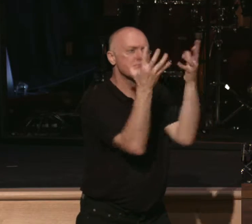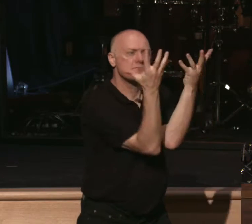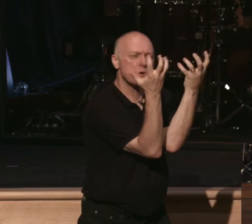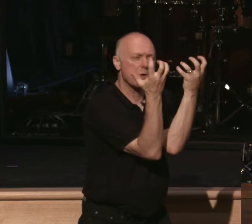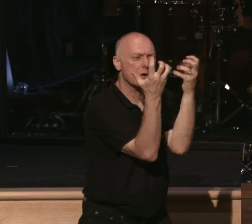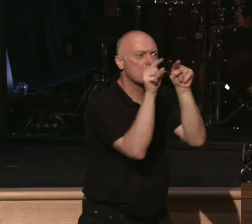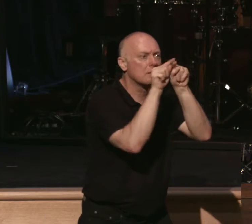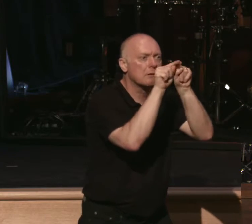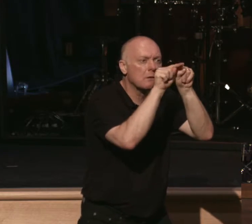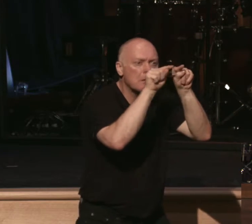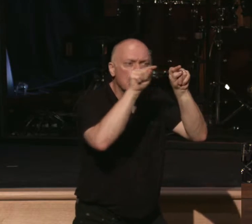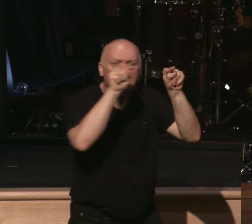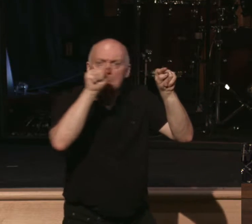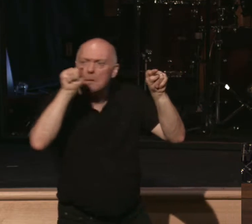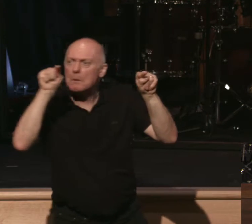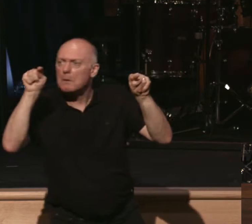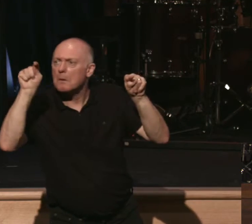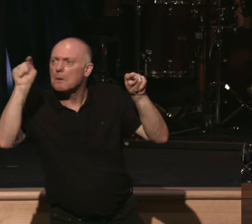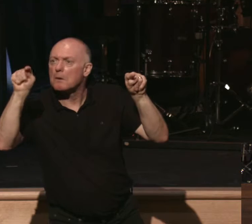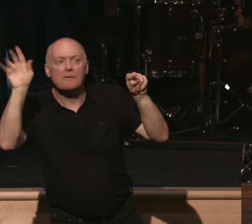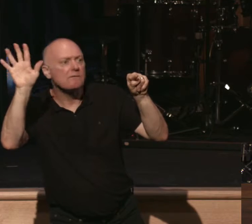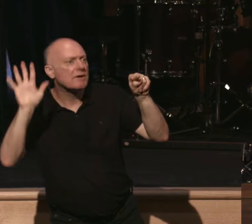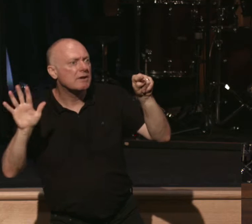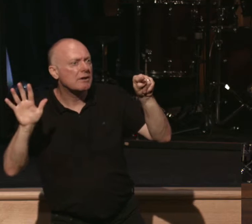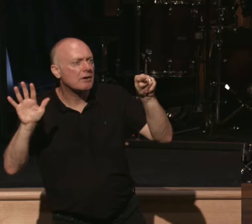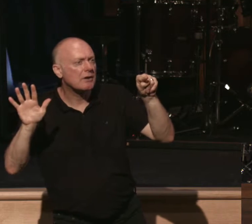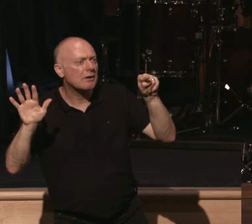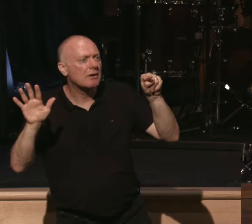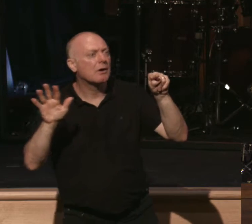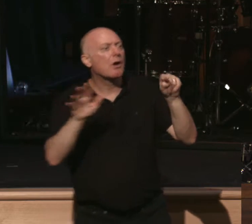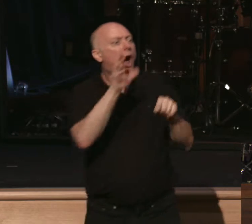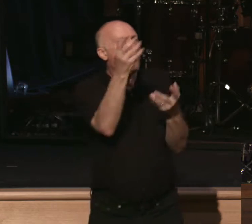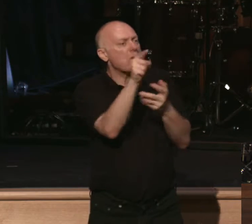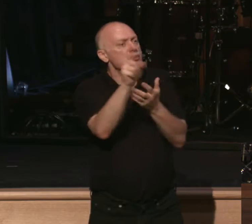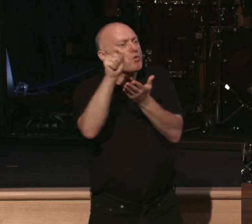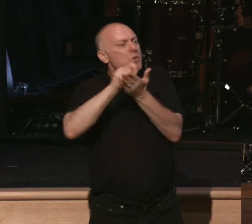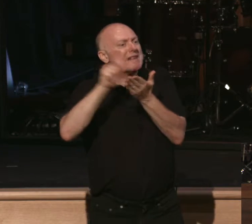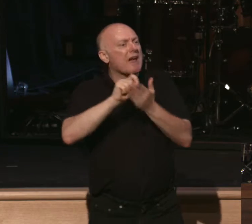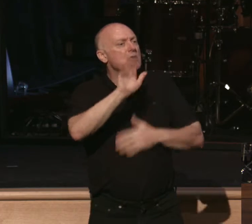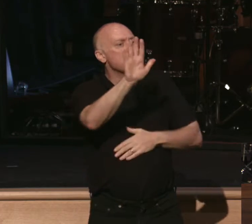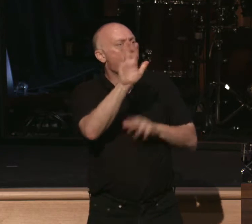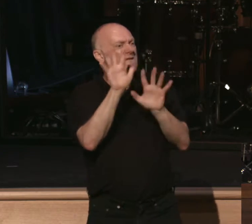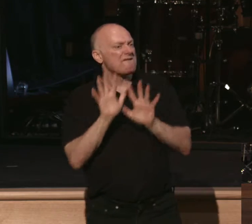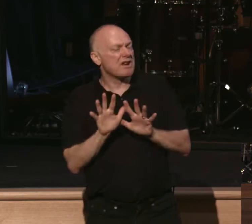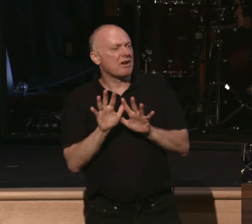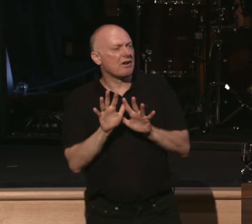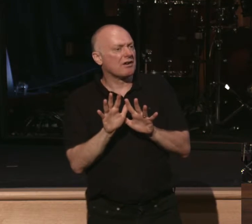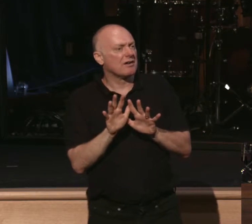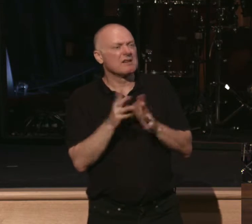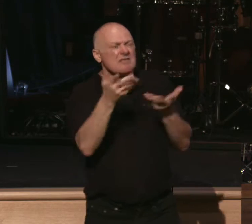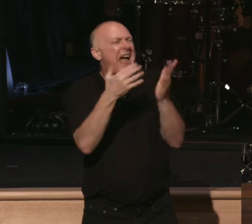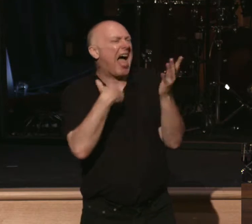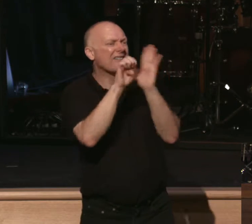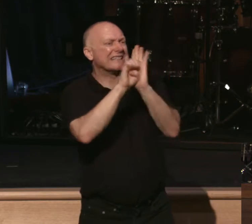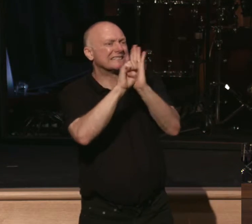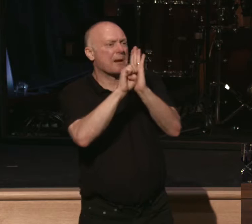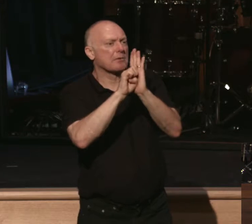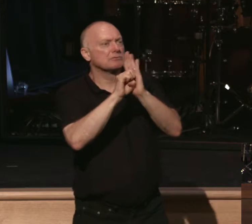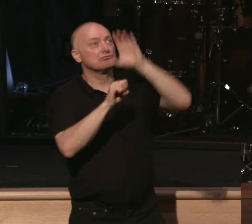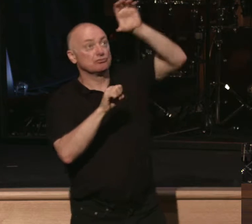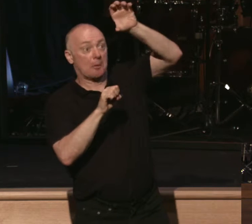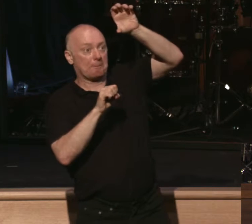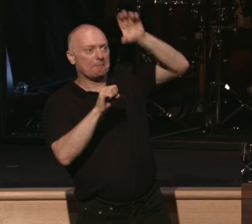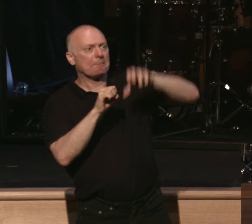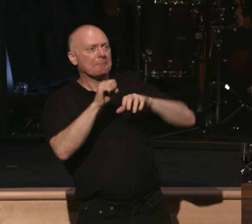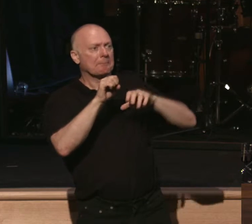And for every lust that you've written down, I'd like you to write out the corresponding fear. And you've got examples above you on